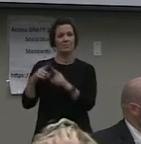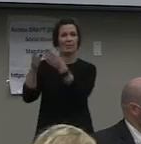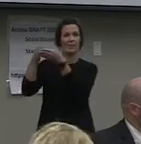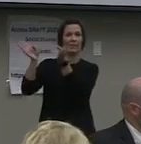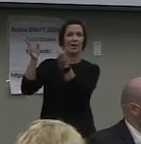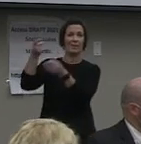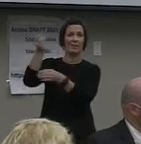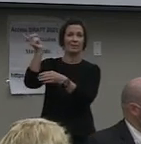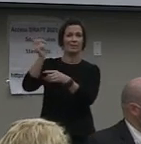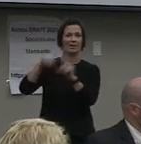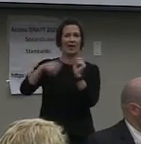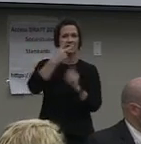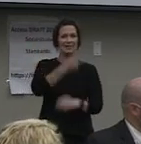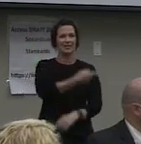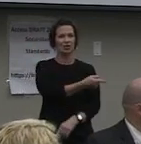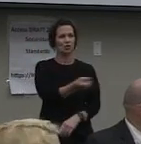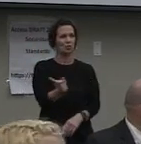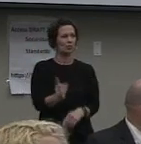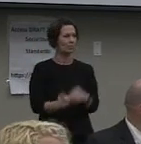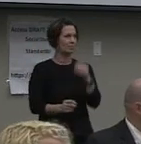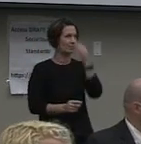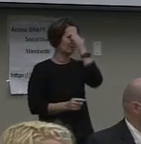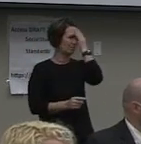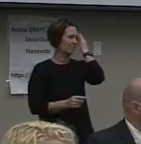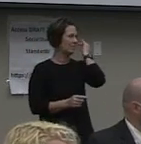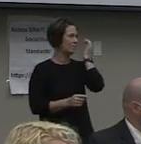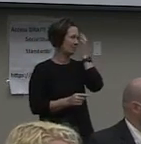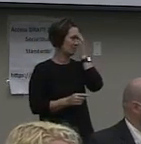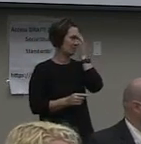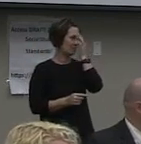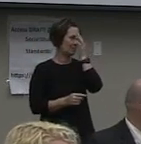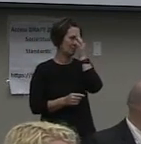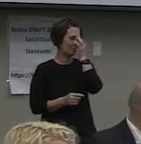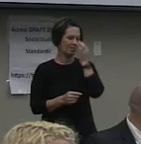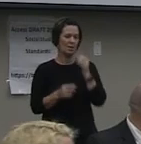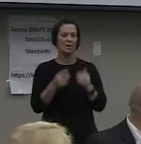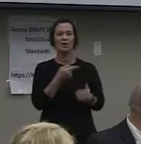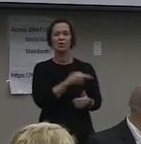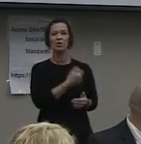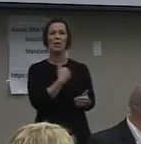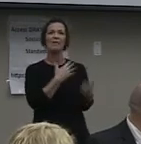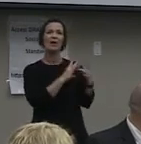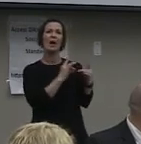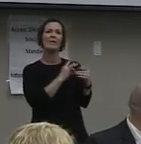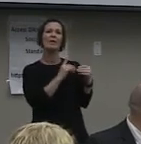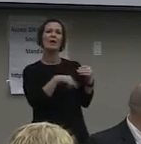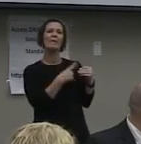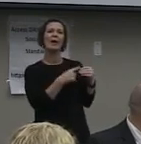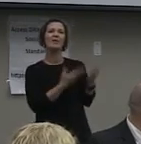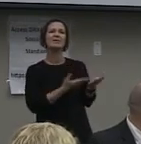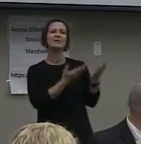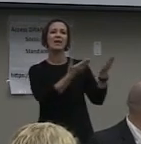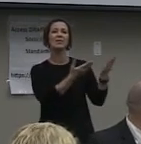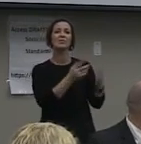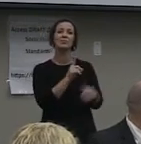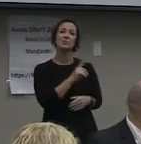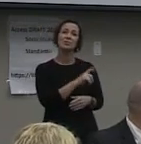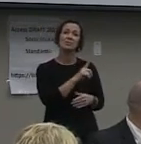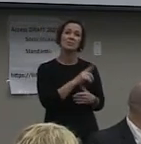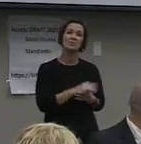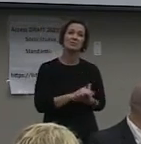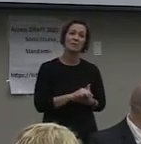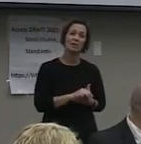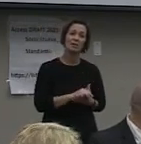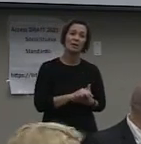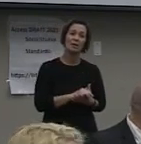They cannot see all of this. Mr. Colvin, the motion is to approve the standards. Do you have a comment about the standards? Well,